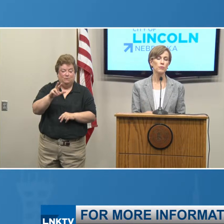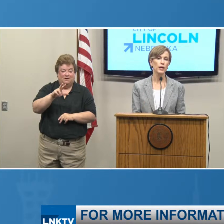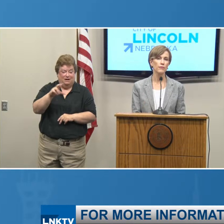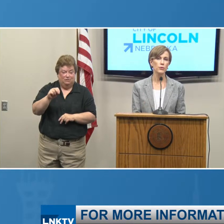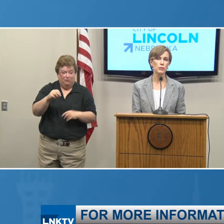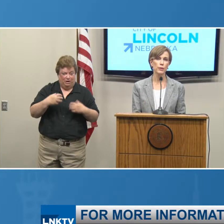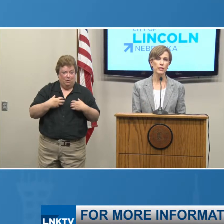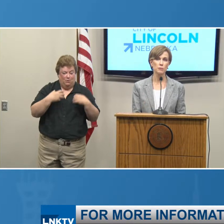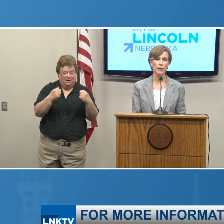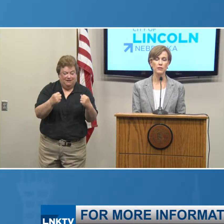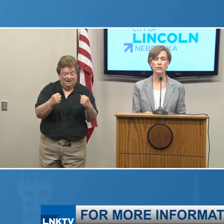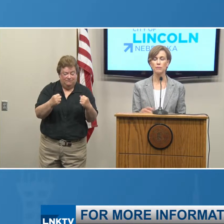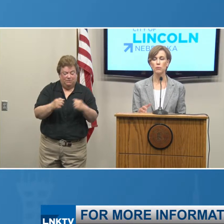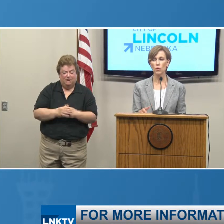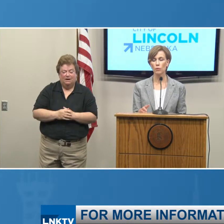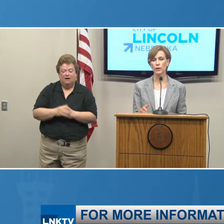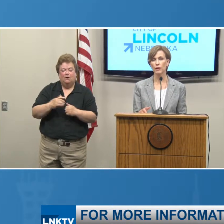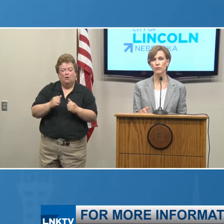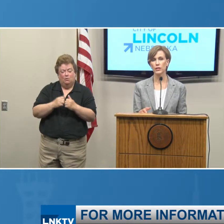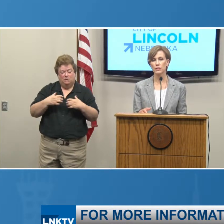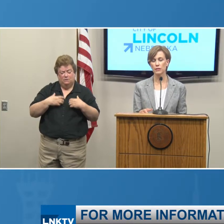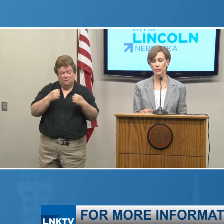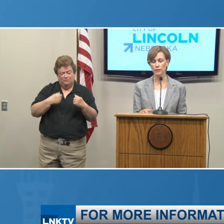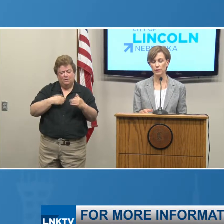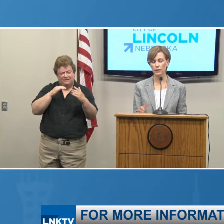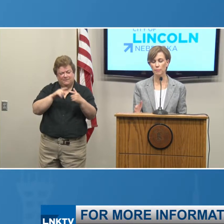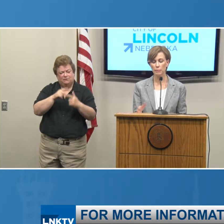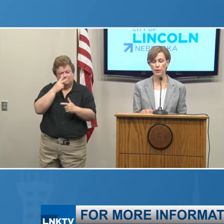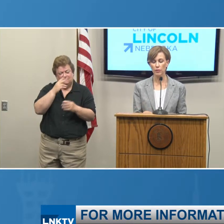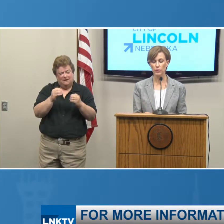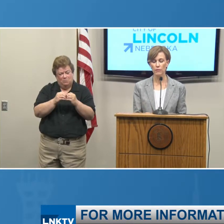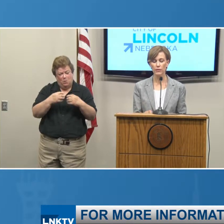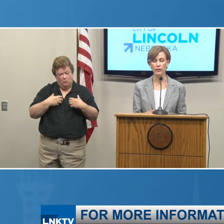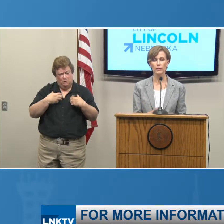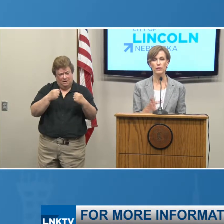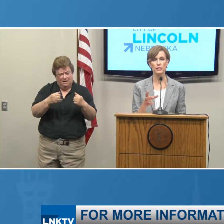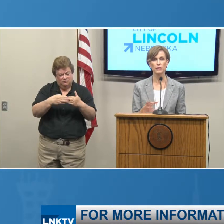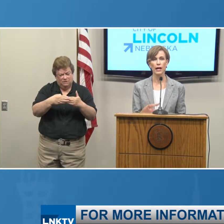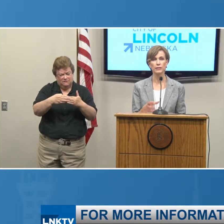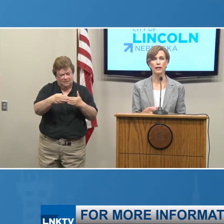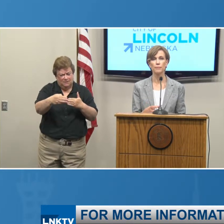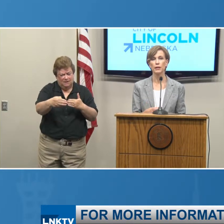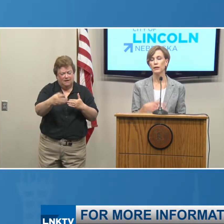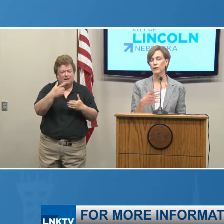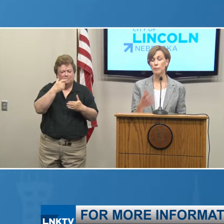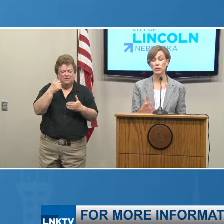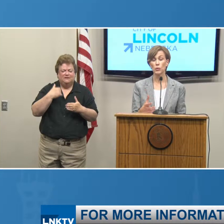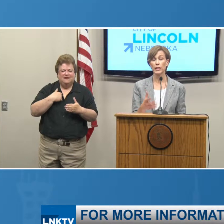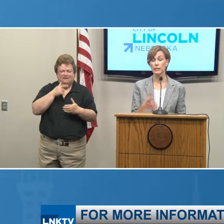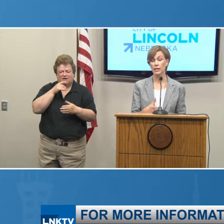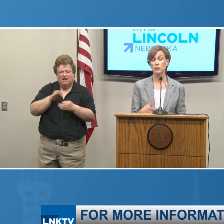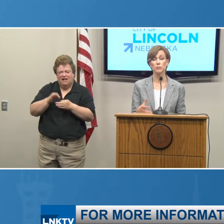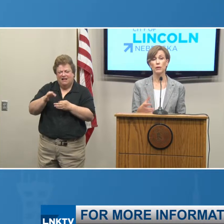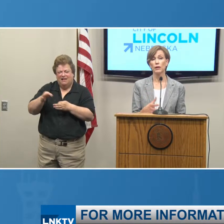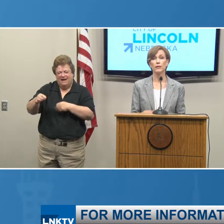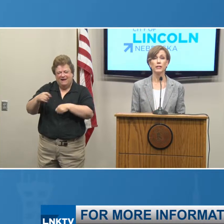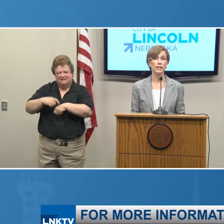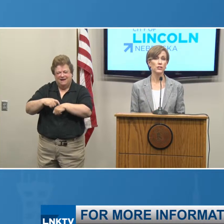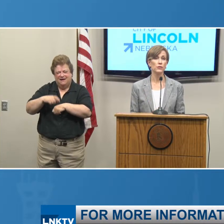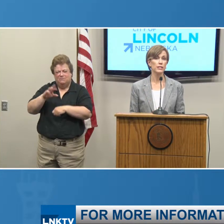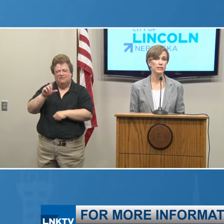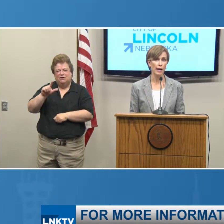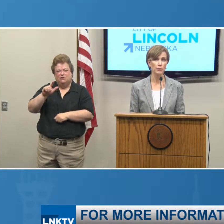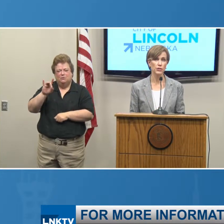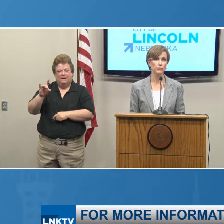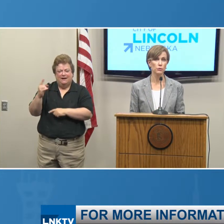Again, with recoveries, we expect to see more recoveries in the coming month, given that there is a lag time of about 28 days that